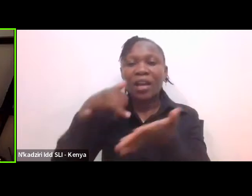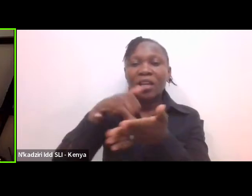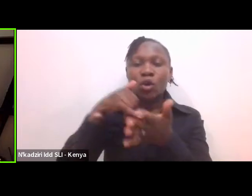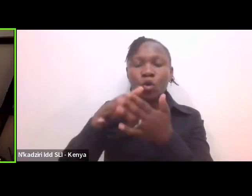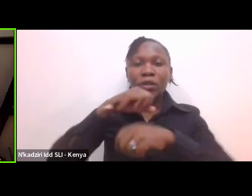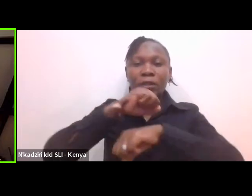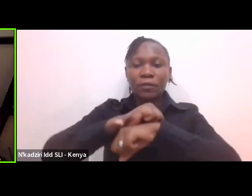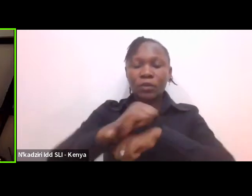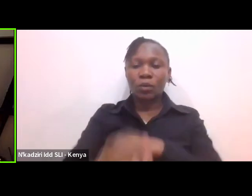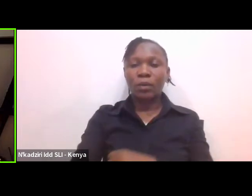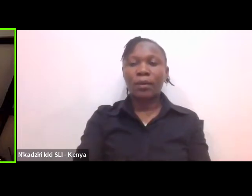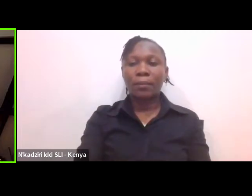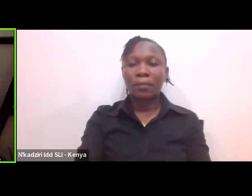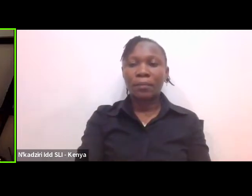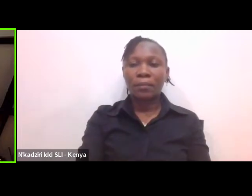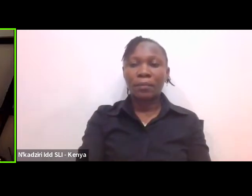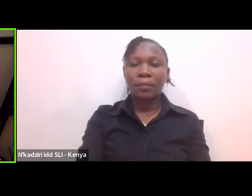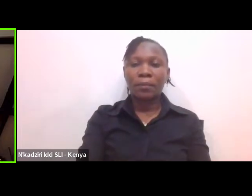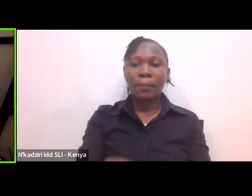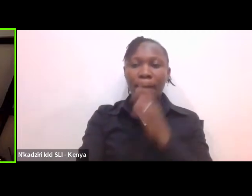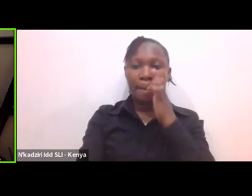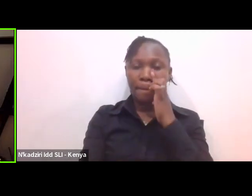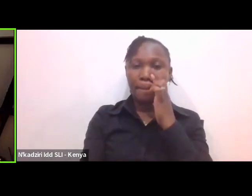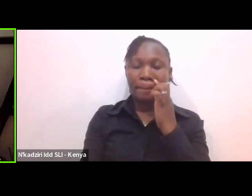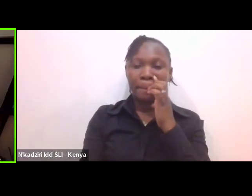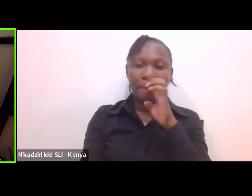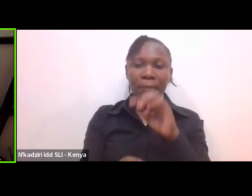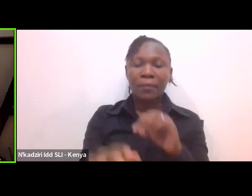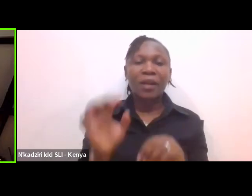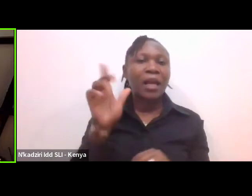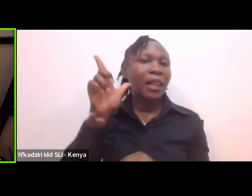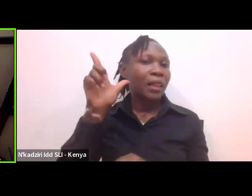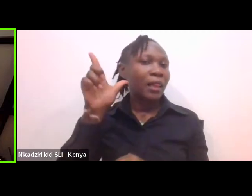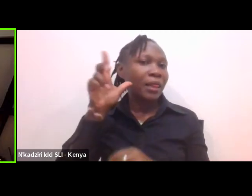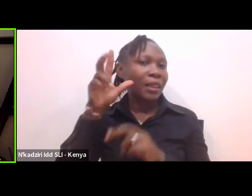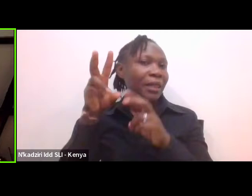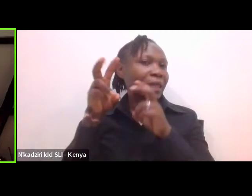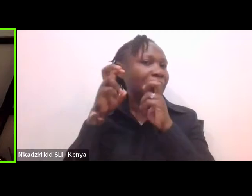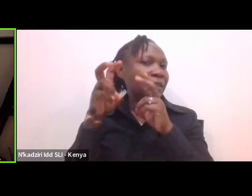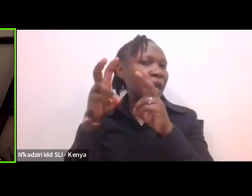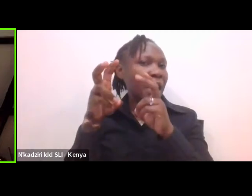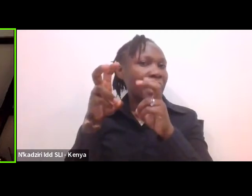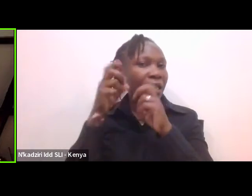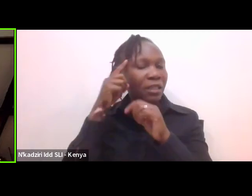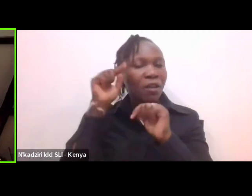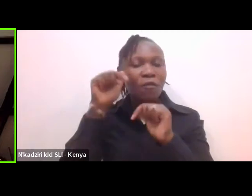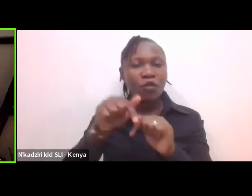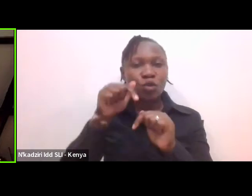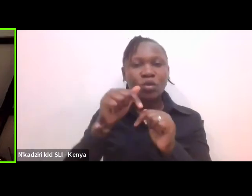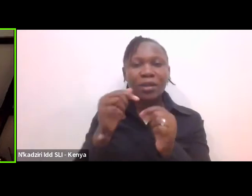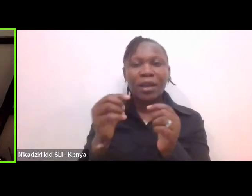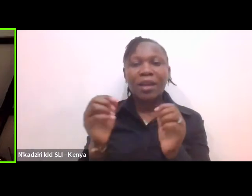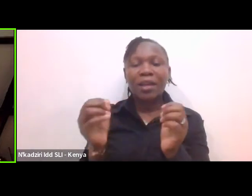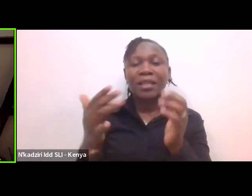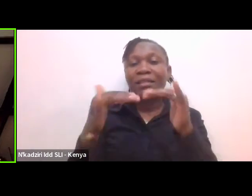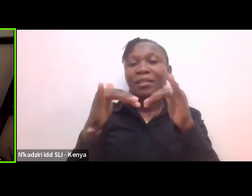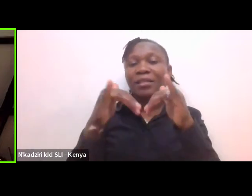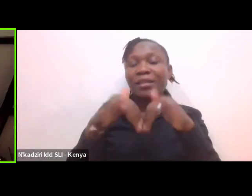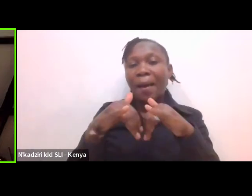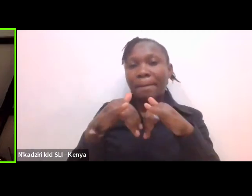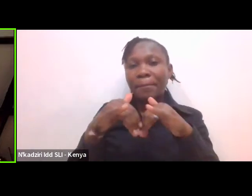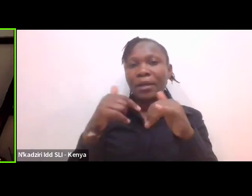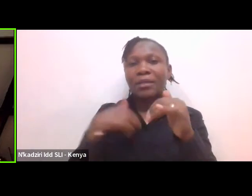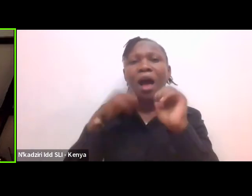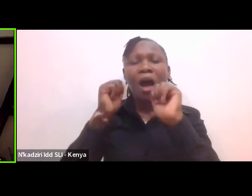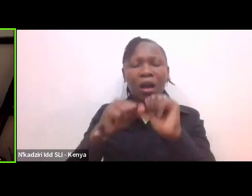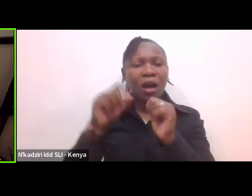world. And listening to the summit so far today, I may well reflect some of the themes